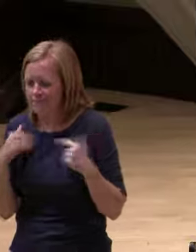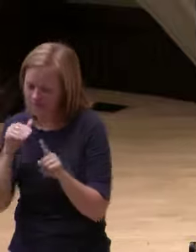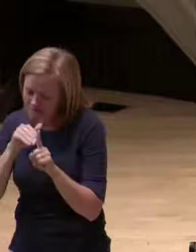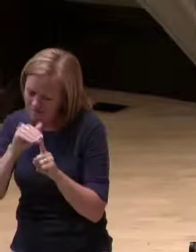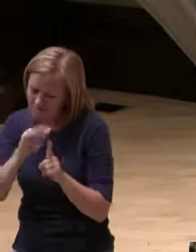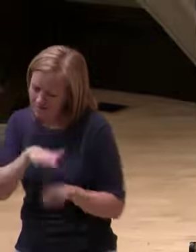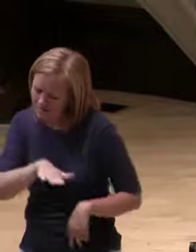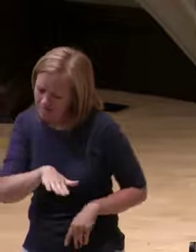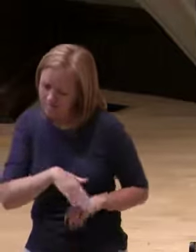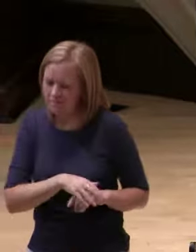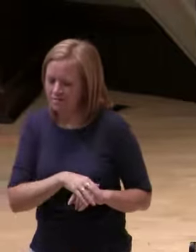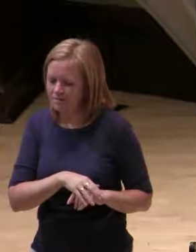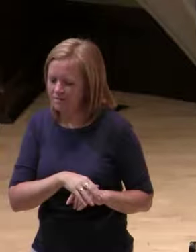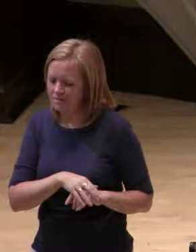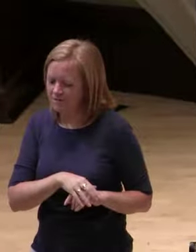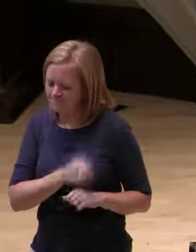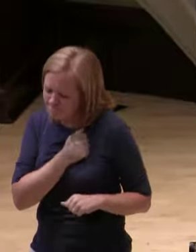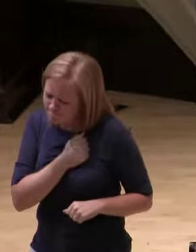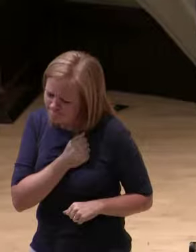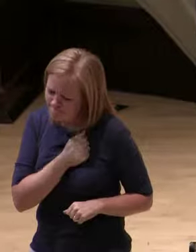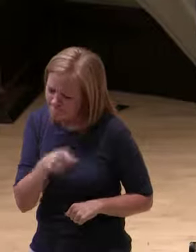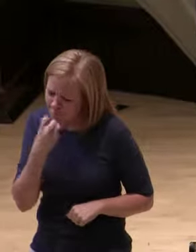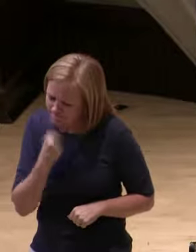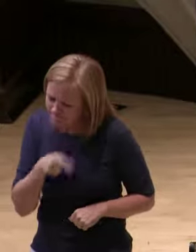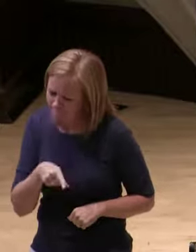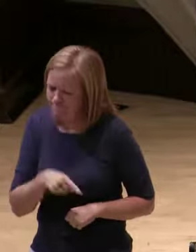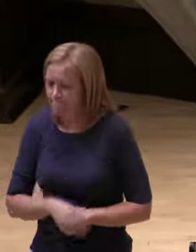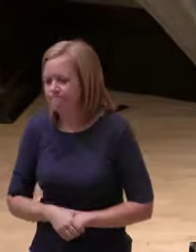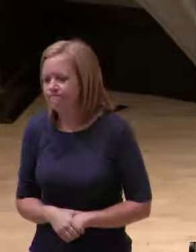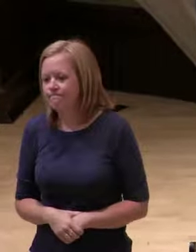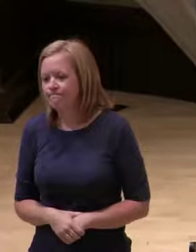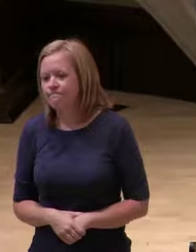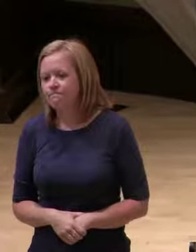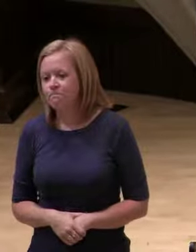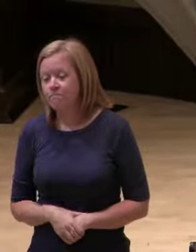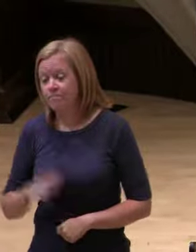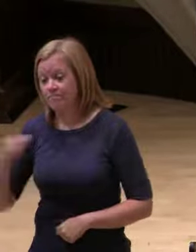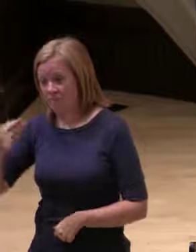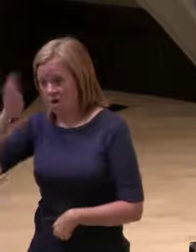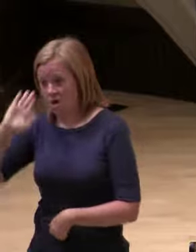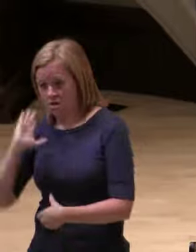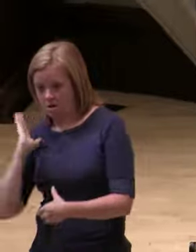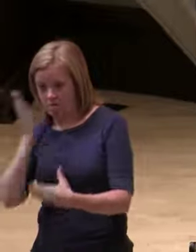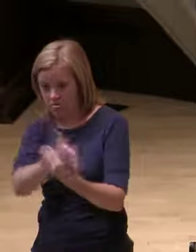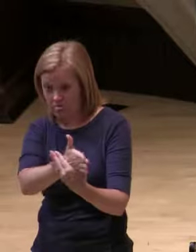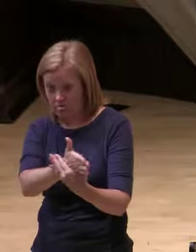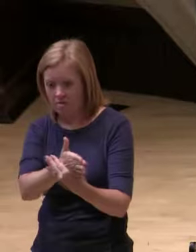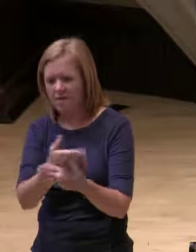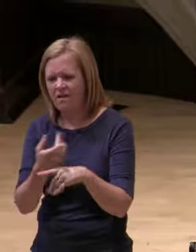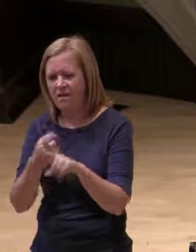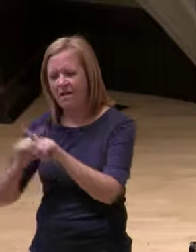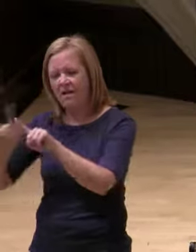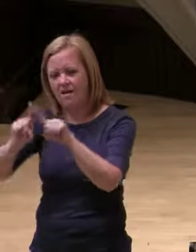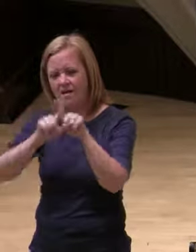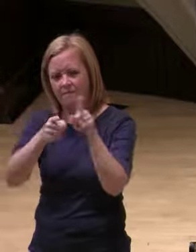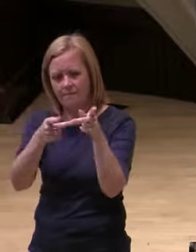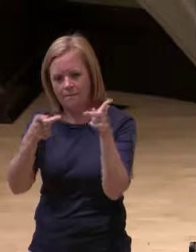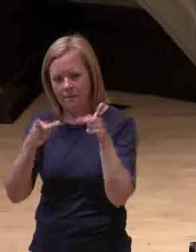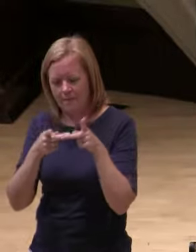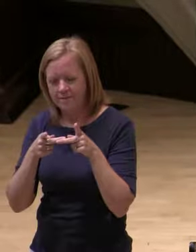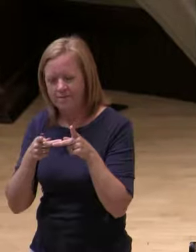reminds them that they are loved and precious. These interruptions of God come from many different